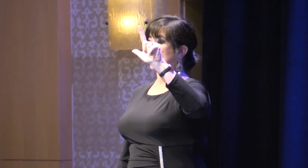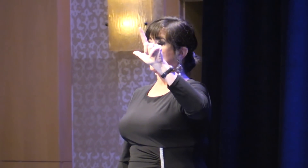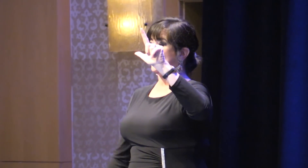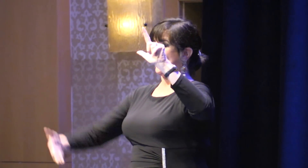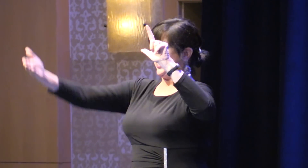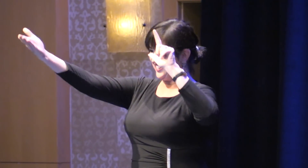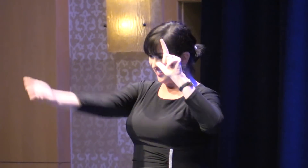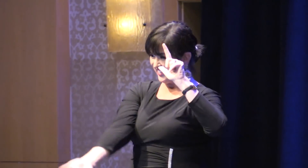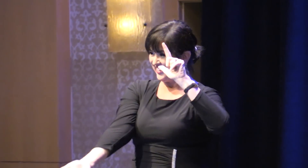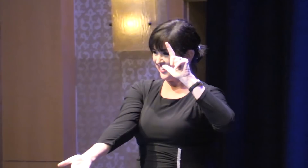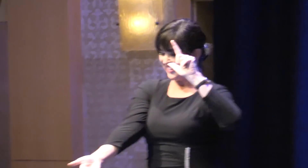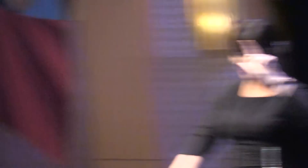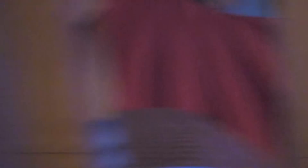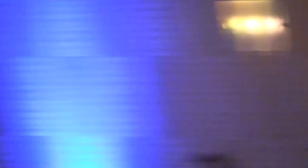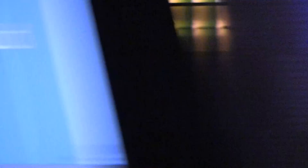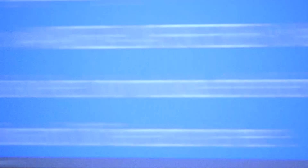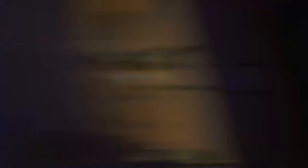Welcome Rebecca Rosenthal,